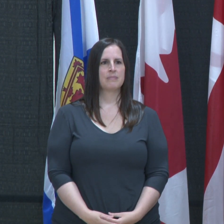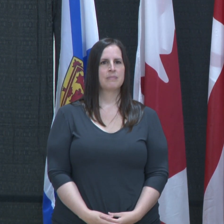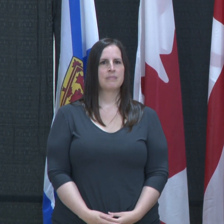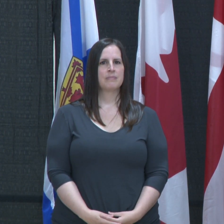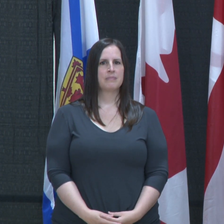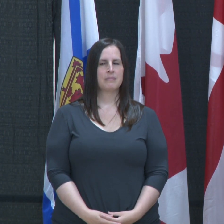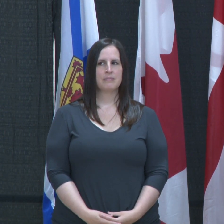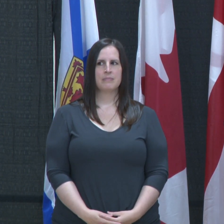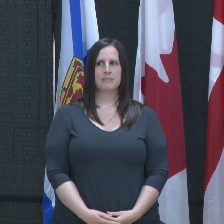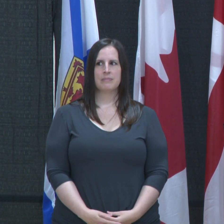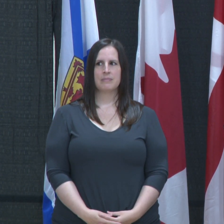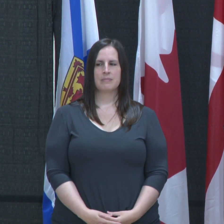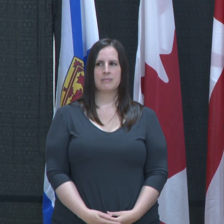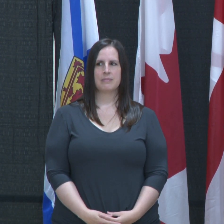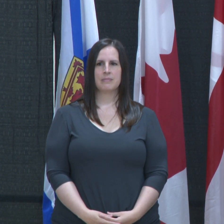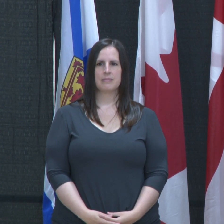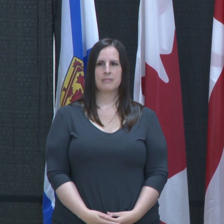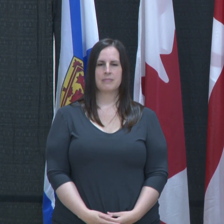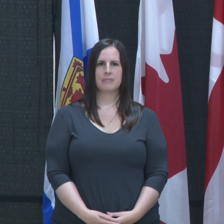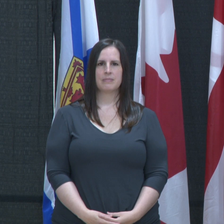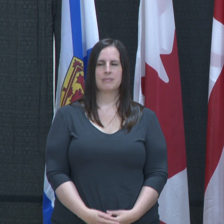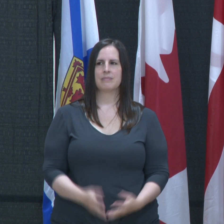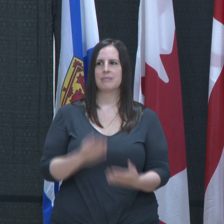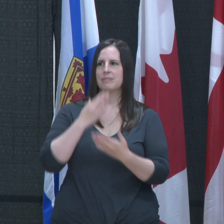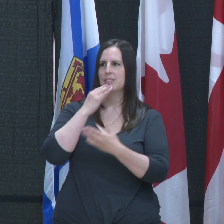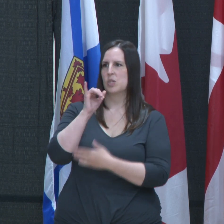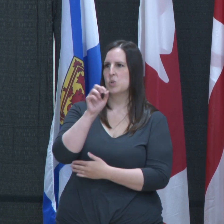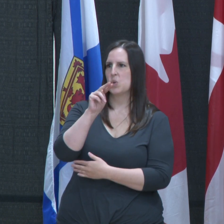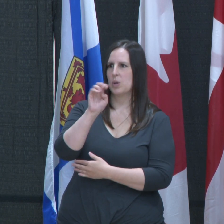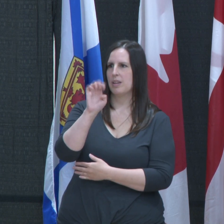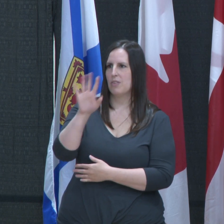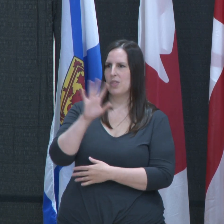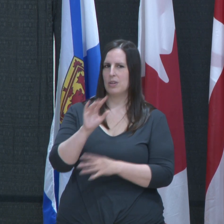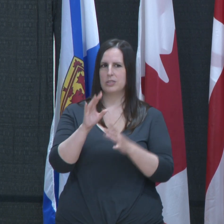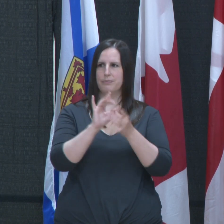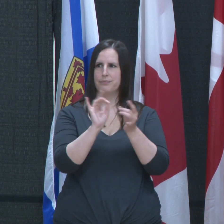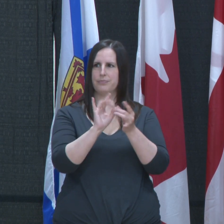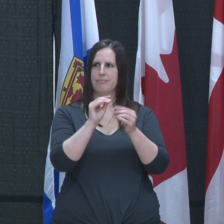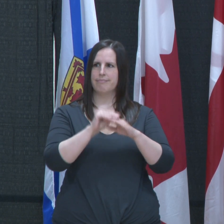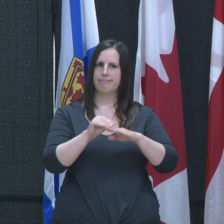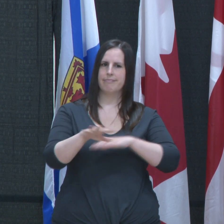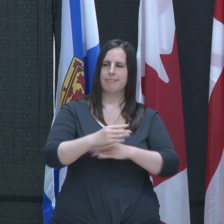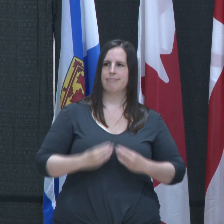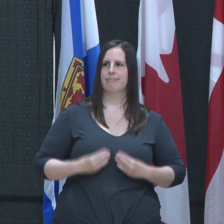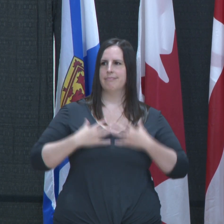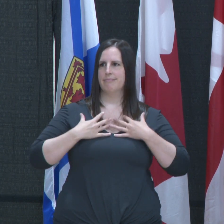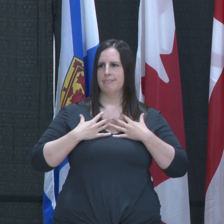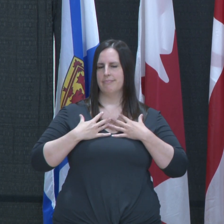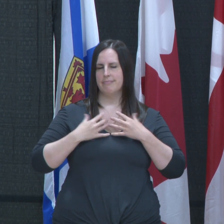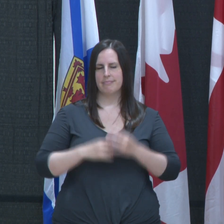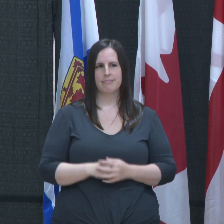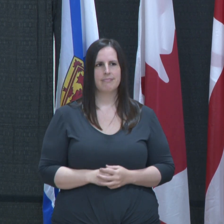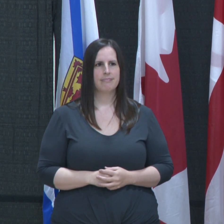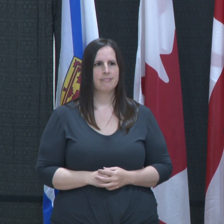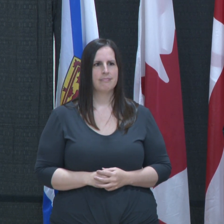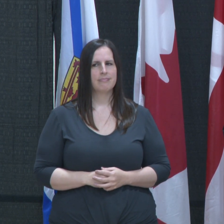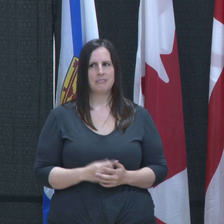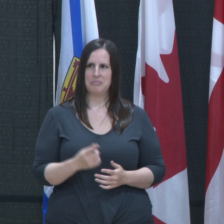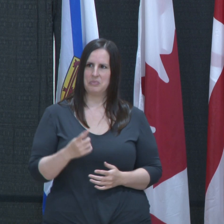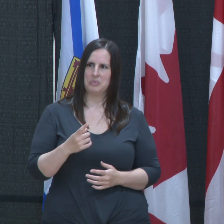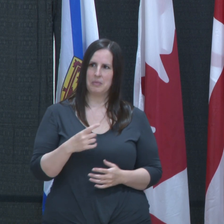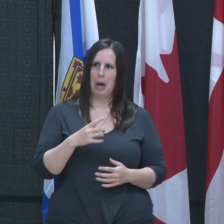Thank you, Joni, for those inspirational words. Certainly words for all of us to live by.